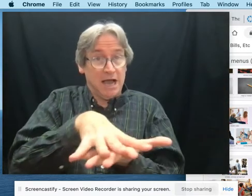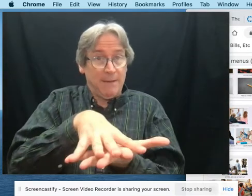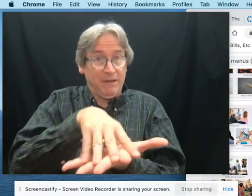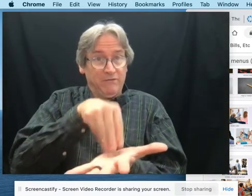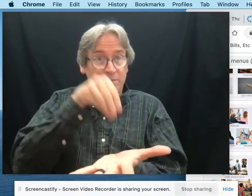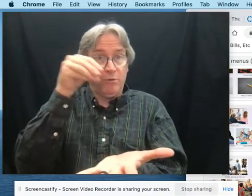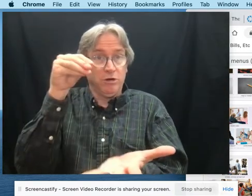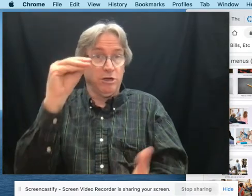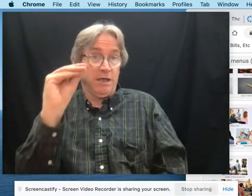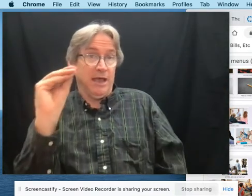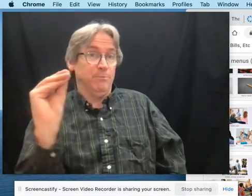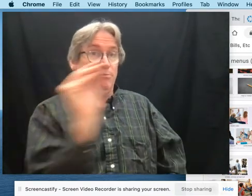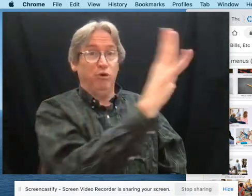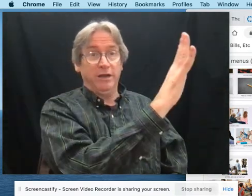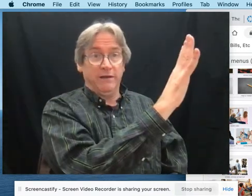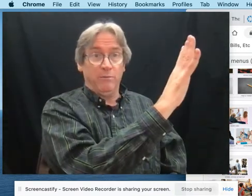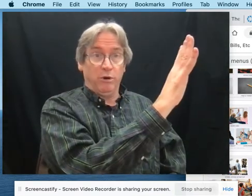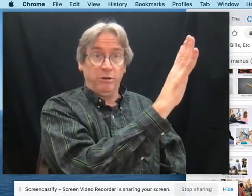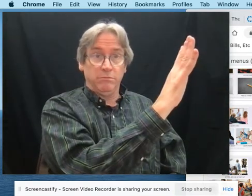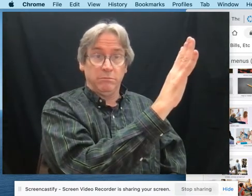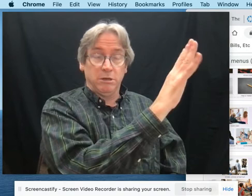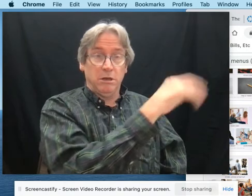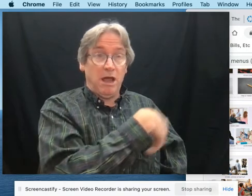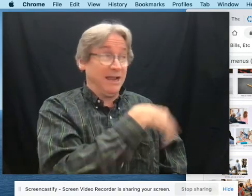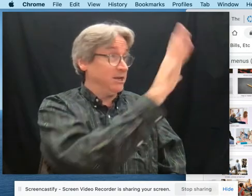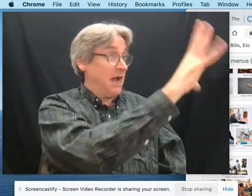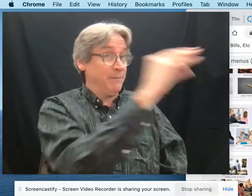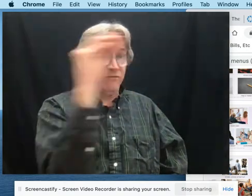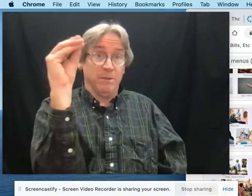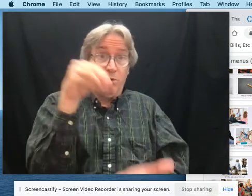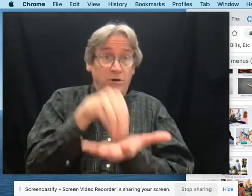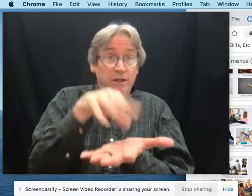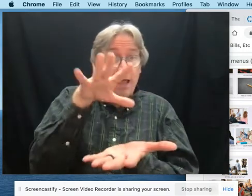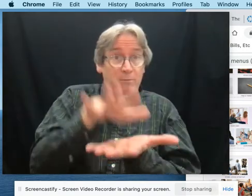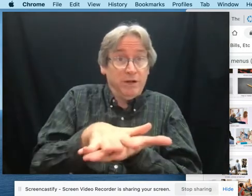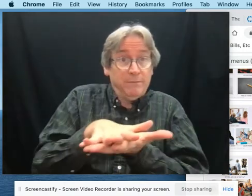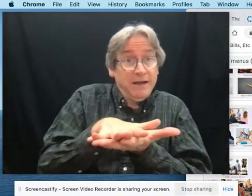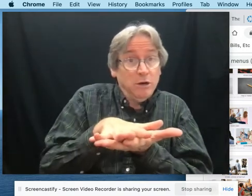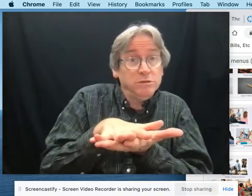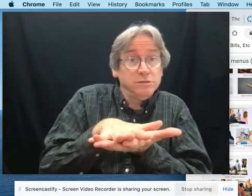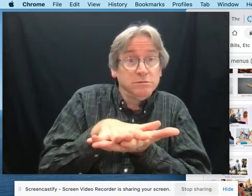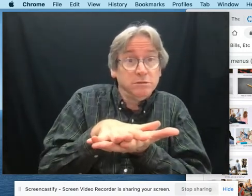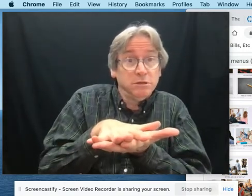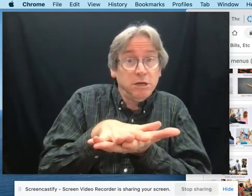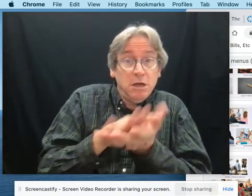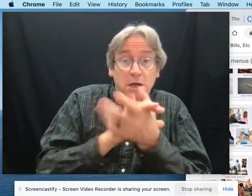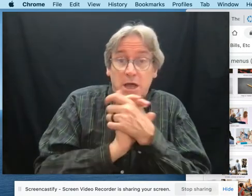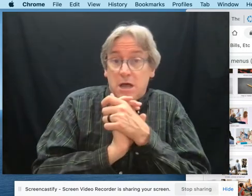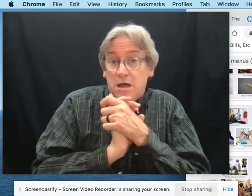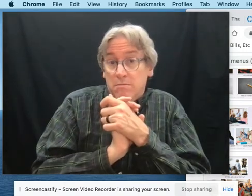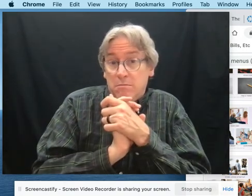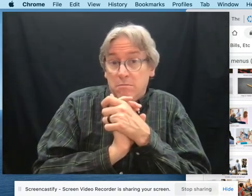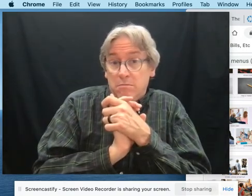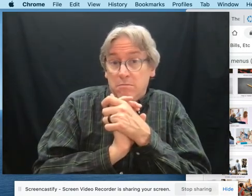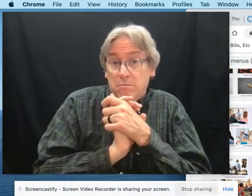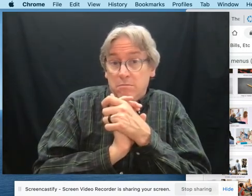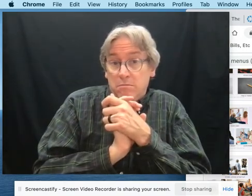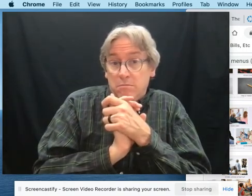could copy it from the book and put it on the board. I could copy it from the board and put it in my notes.